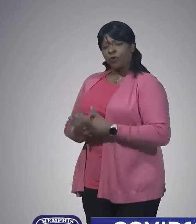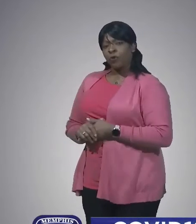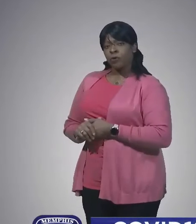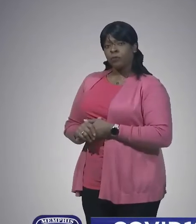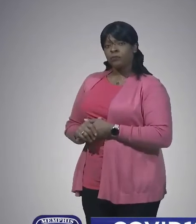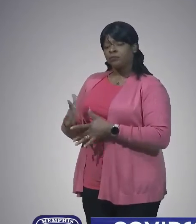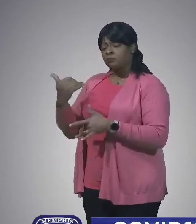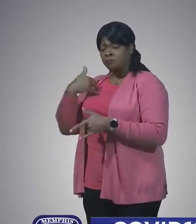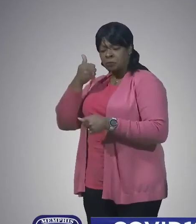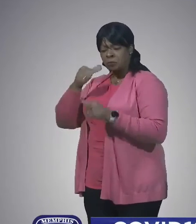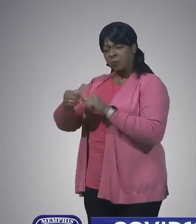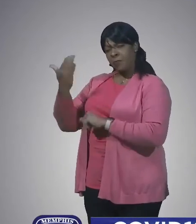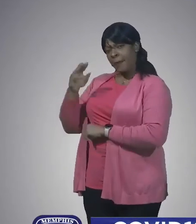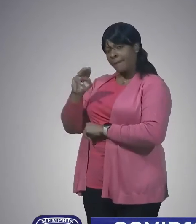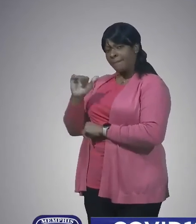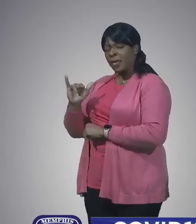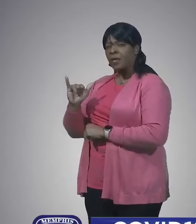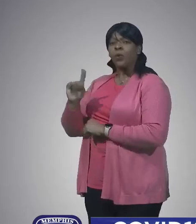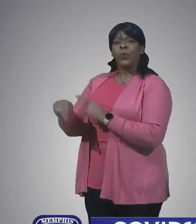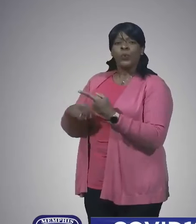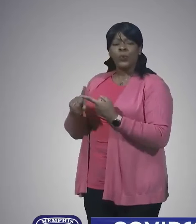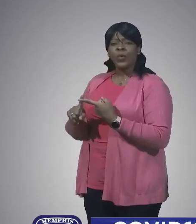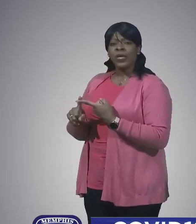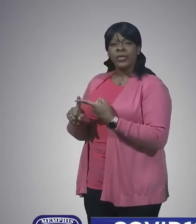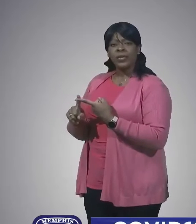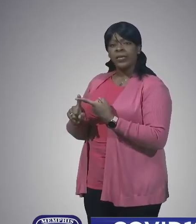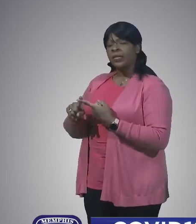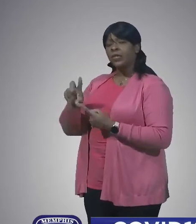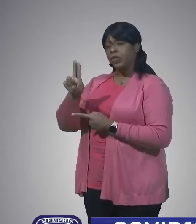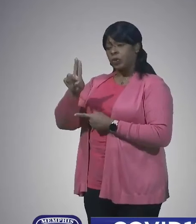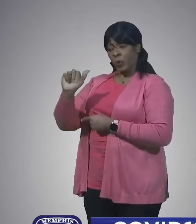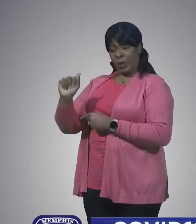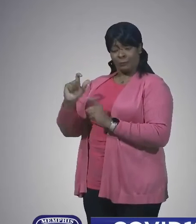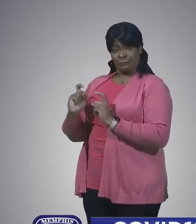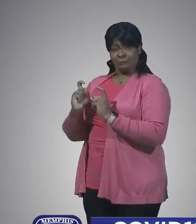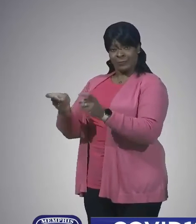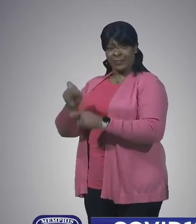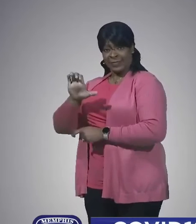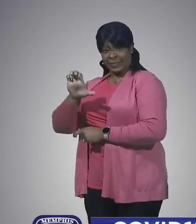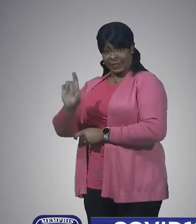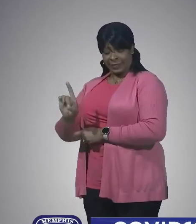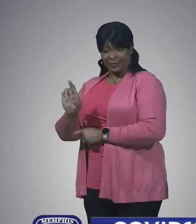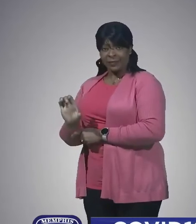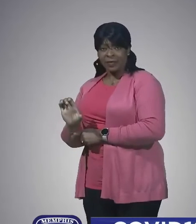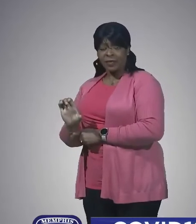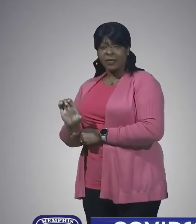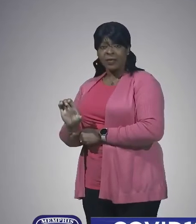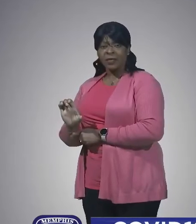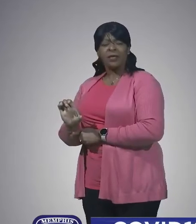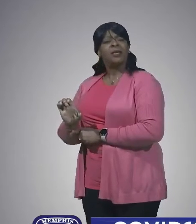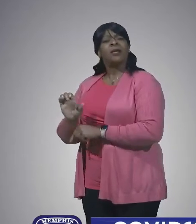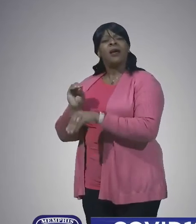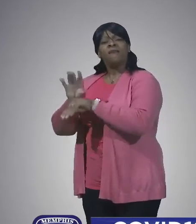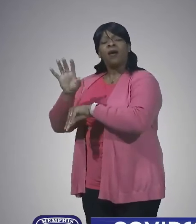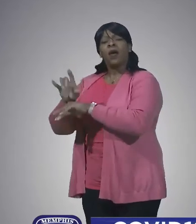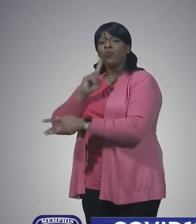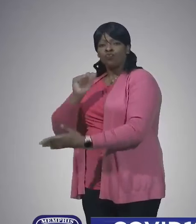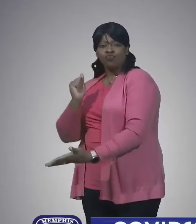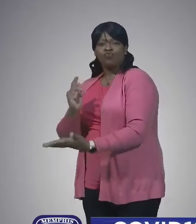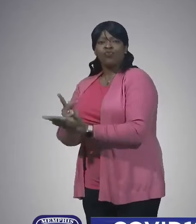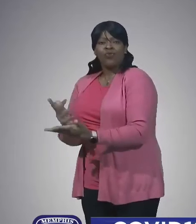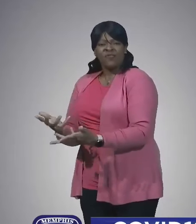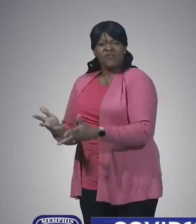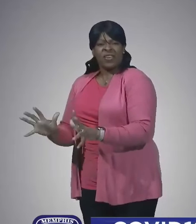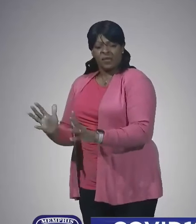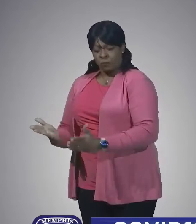remembering correctly from May, once the EUA was given and CDC advisory approved